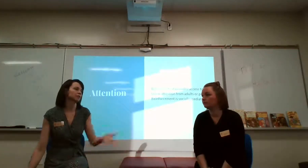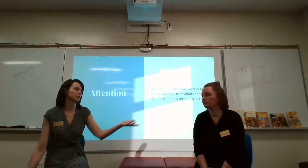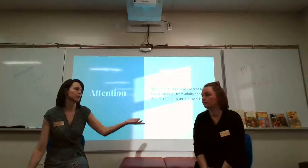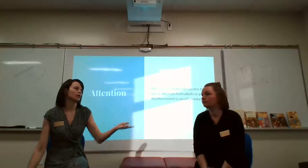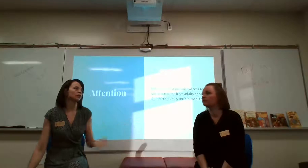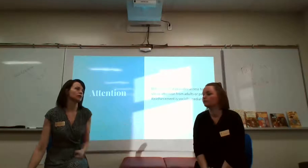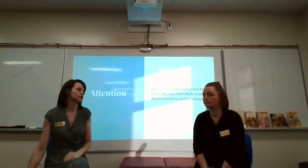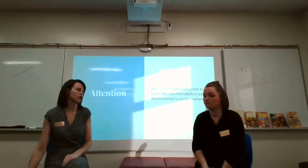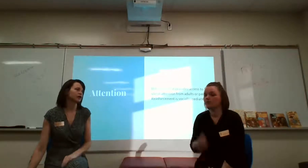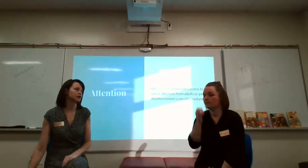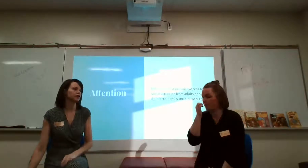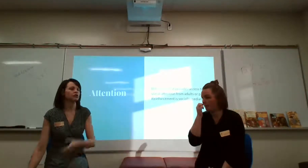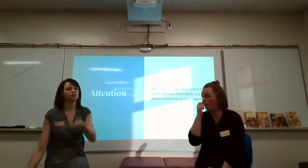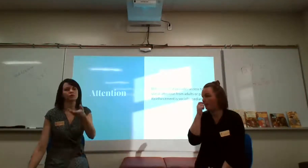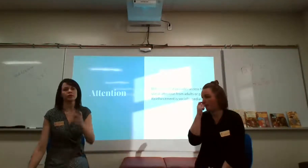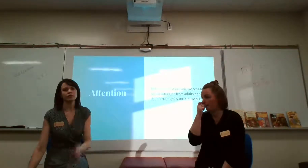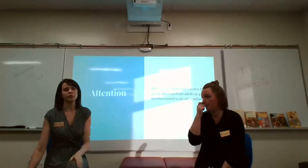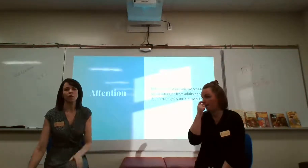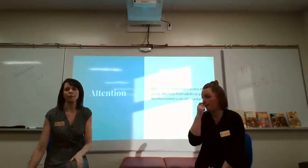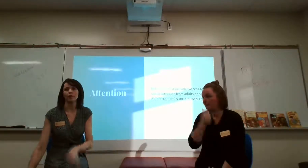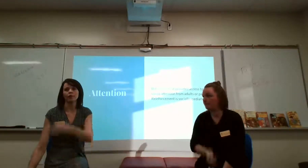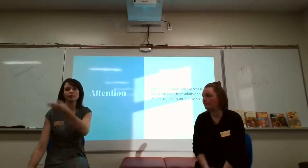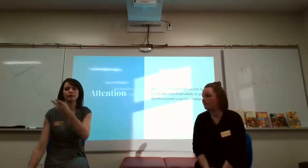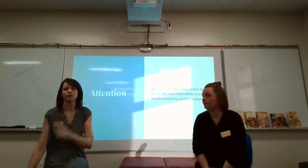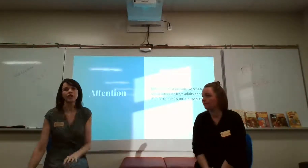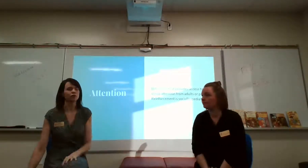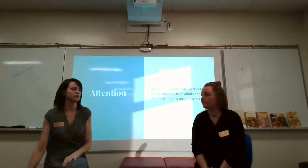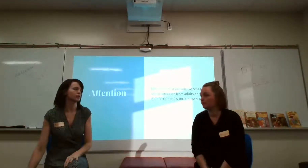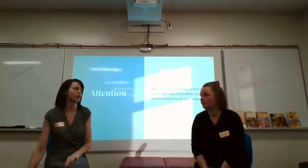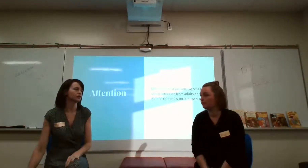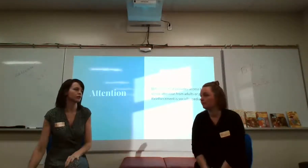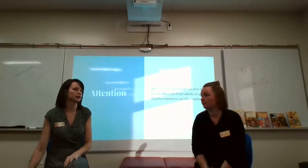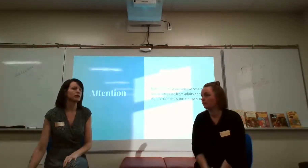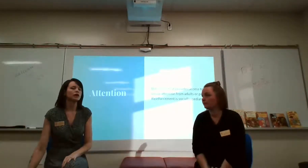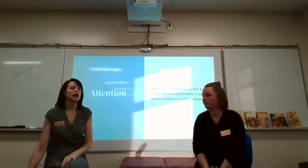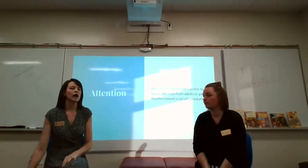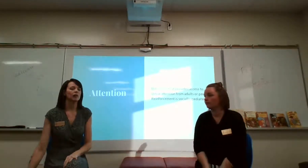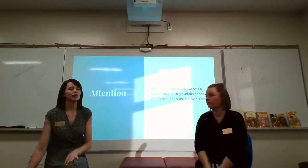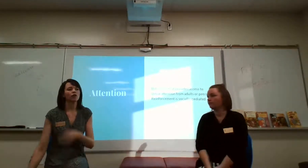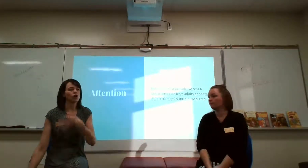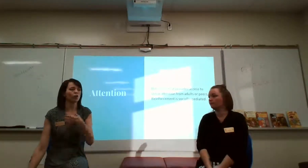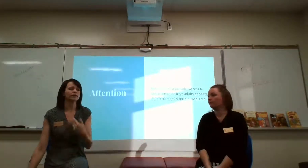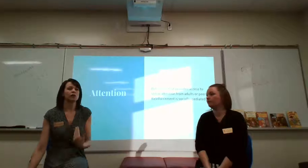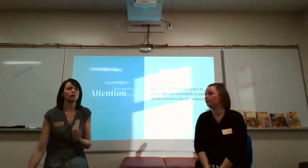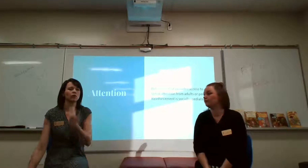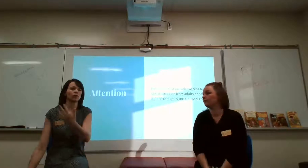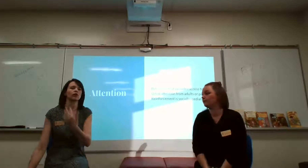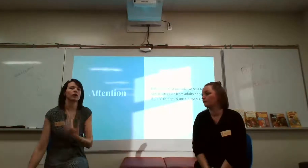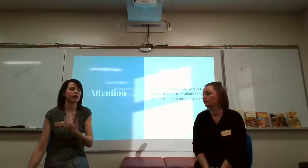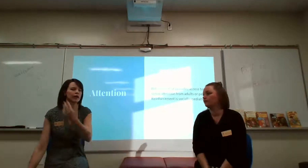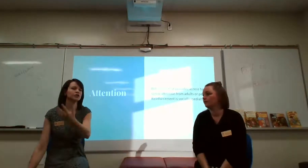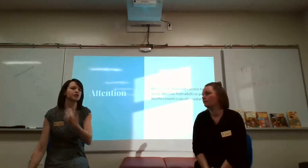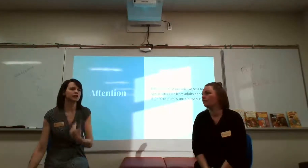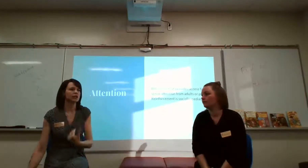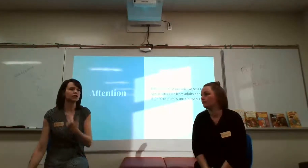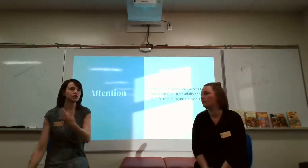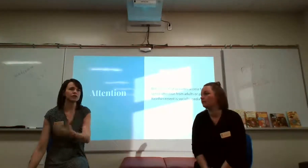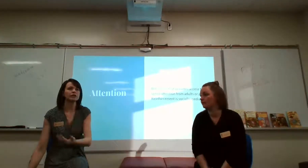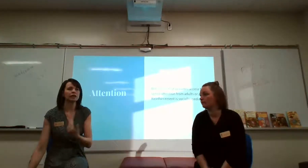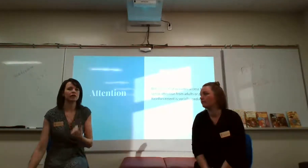people. From me talking to you, to me doing a webinar, to me chatting with someone after this. They're all ways that we are engaging in attention seeking from